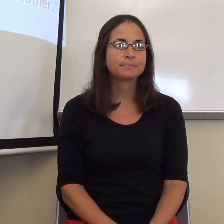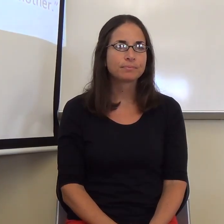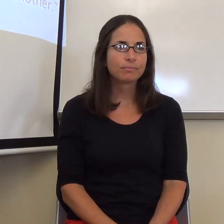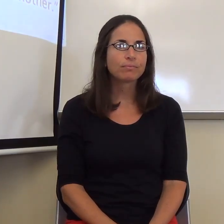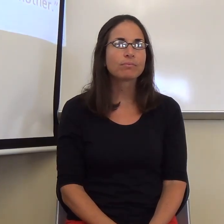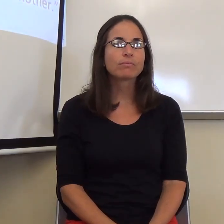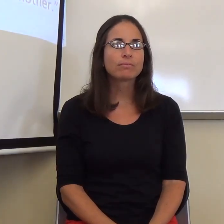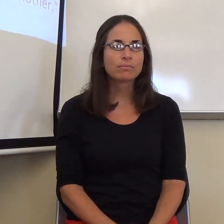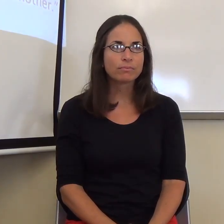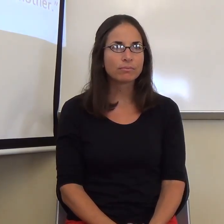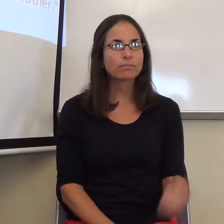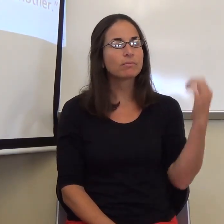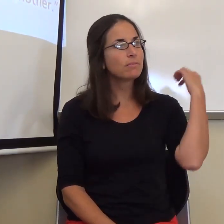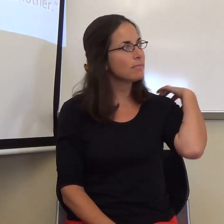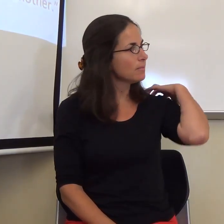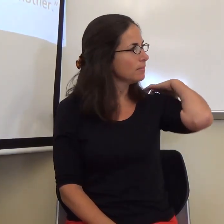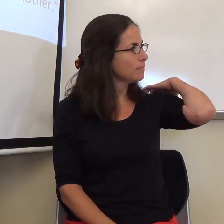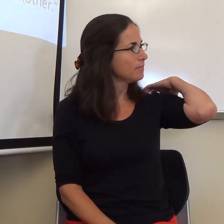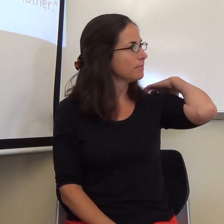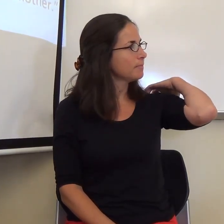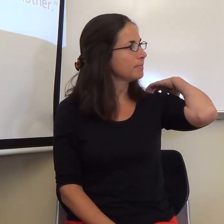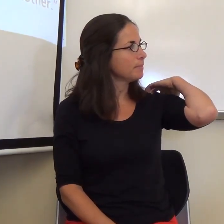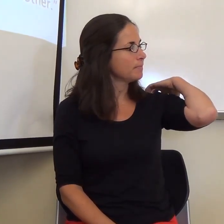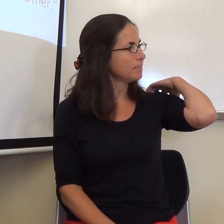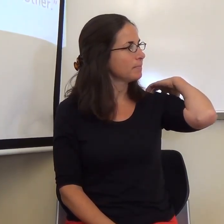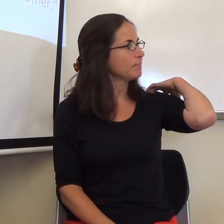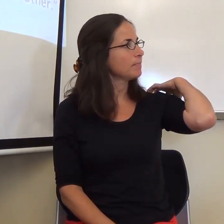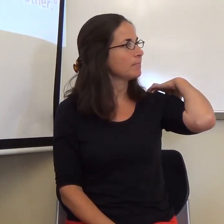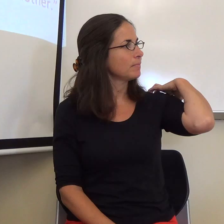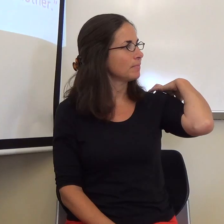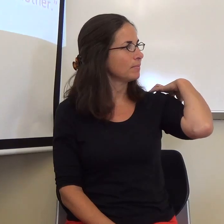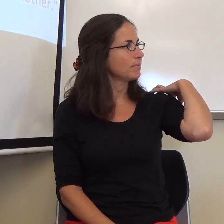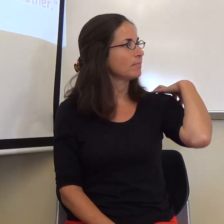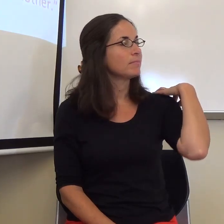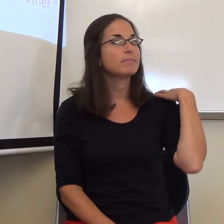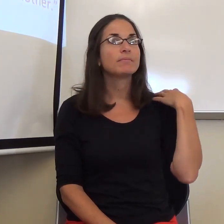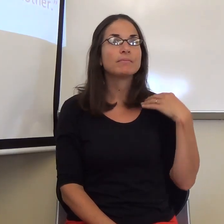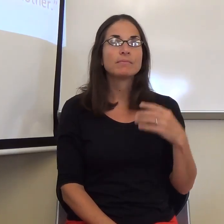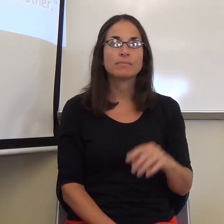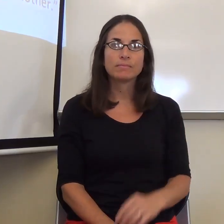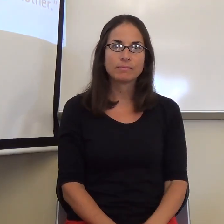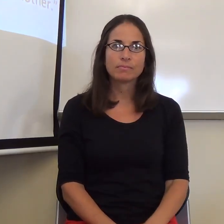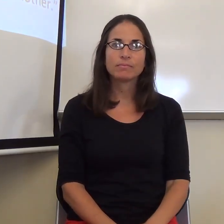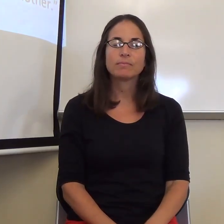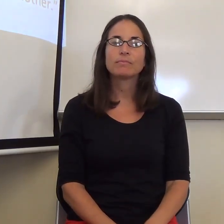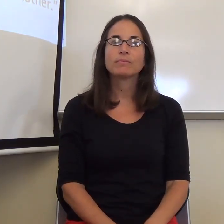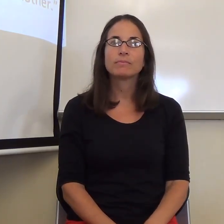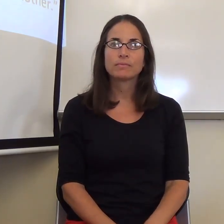Where's my little thing? Okay. Oh, did you not get one? Oh,